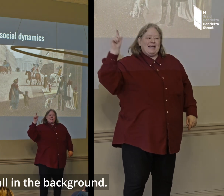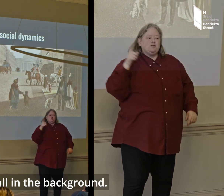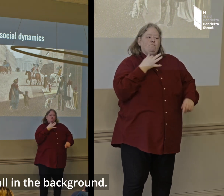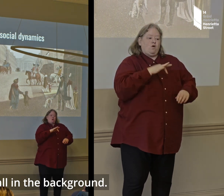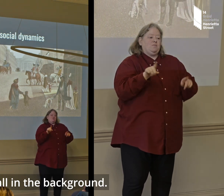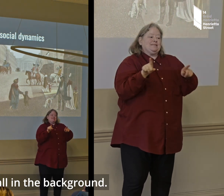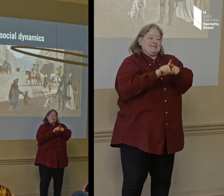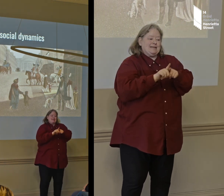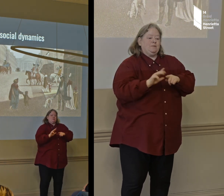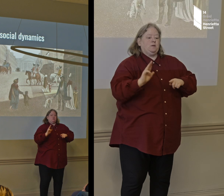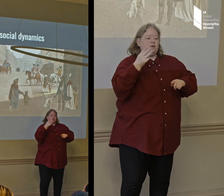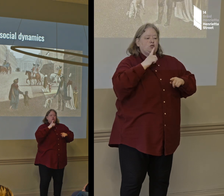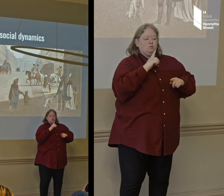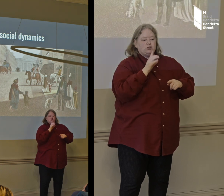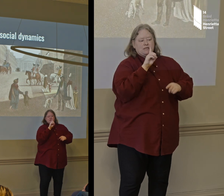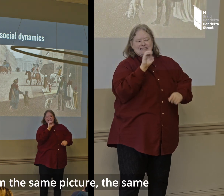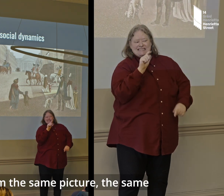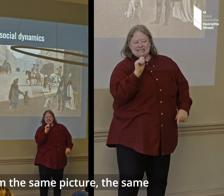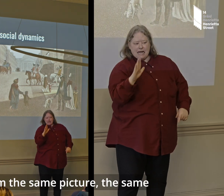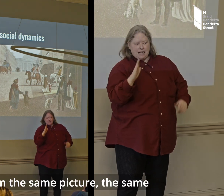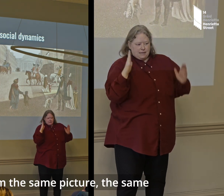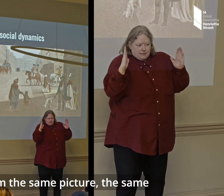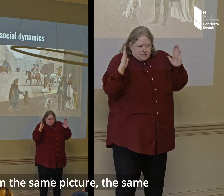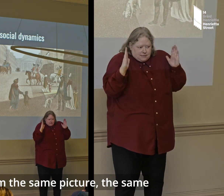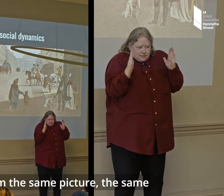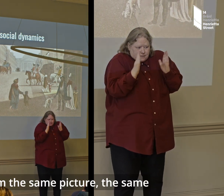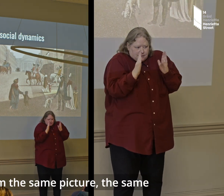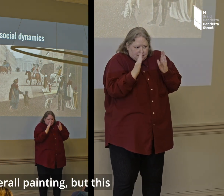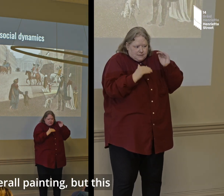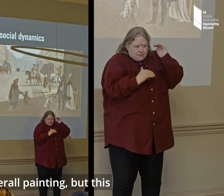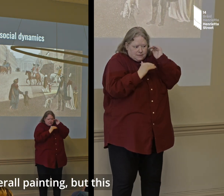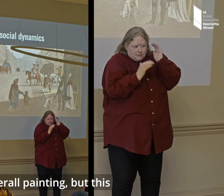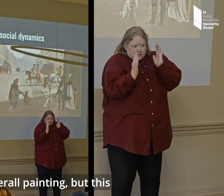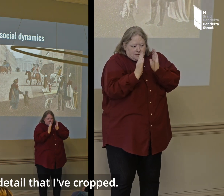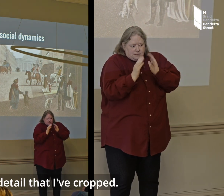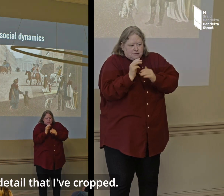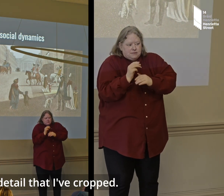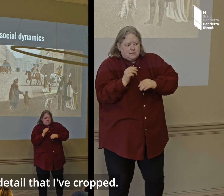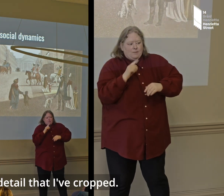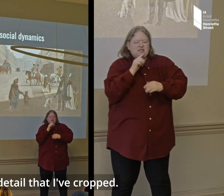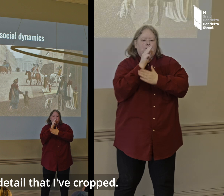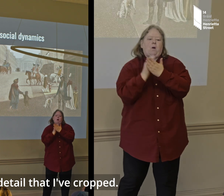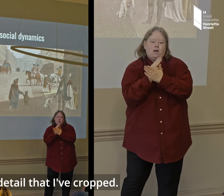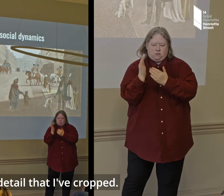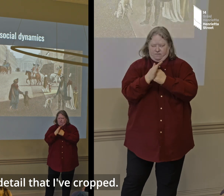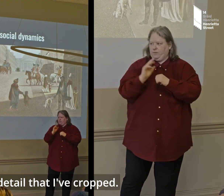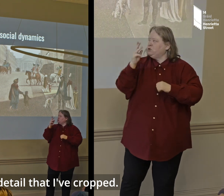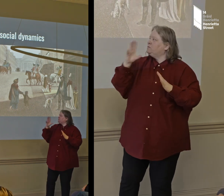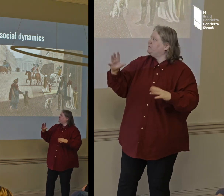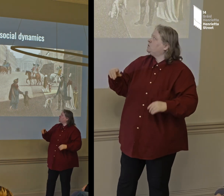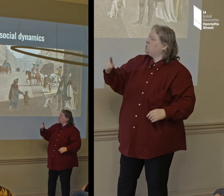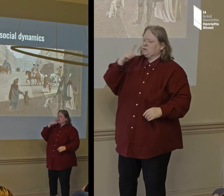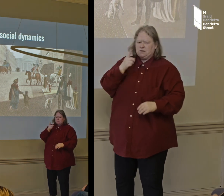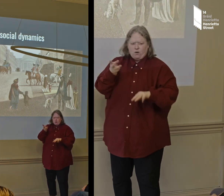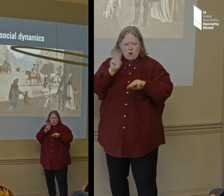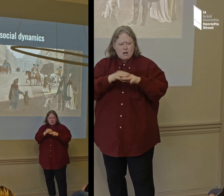City Hall in the background. This is from the same picture, the same overall painting, but this is a detail that I've cropped.